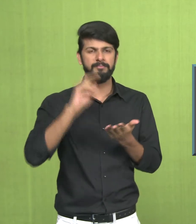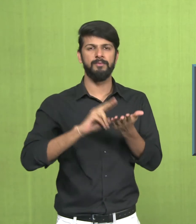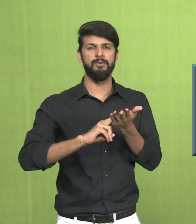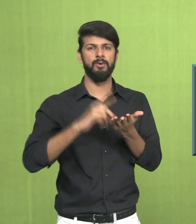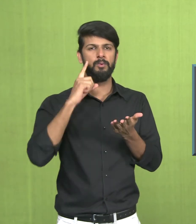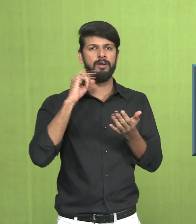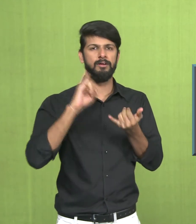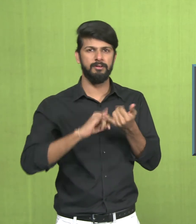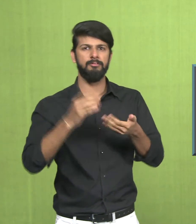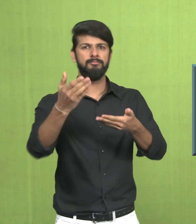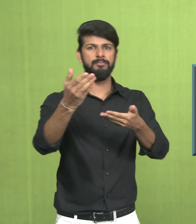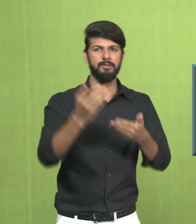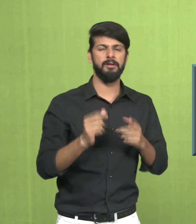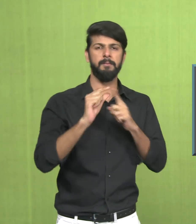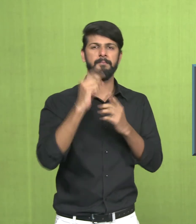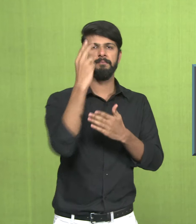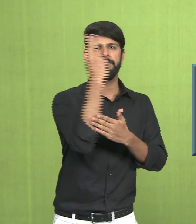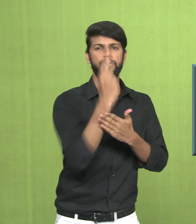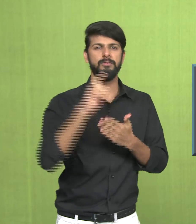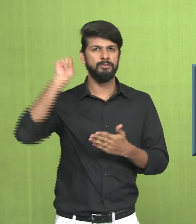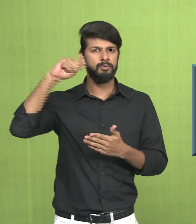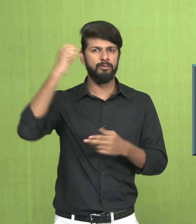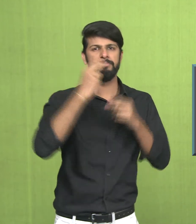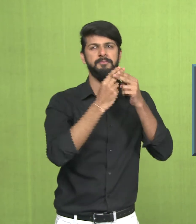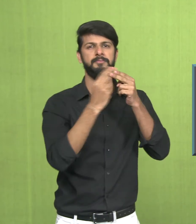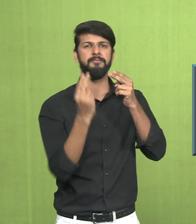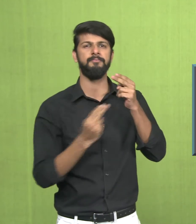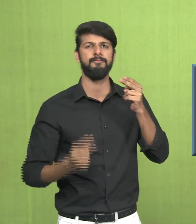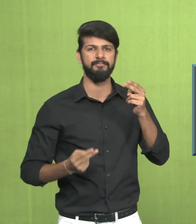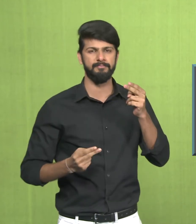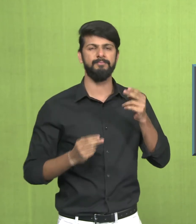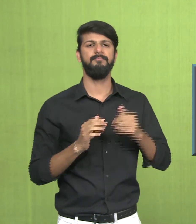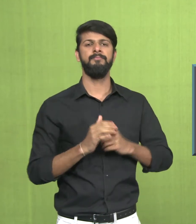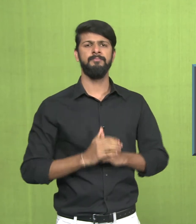Hello learners, NIOS welcomes you to Painting Subject video series.